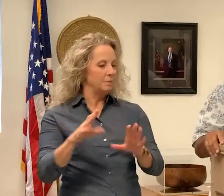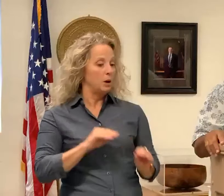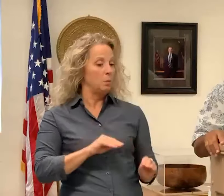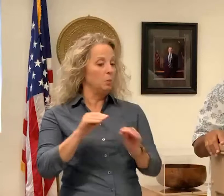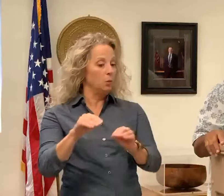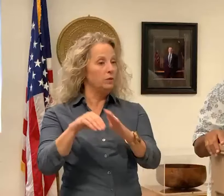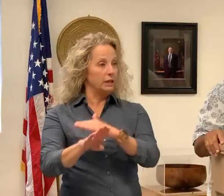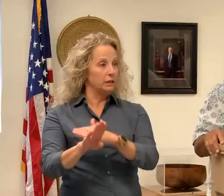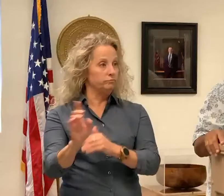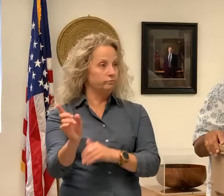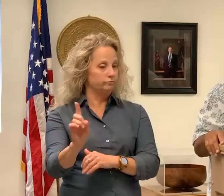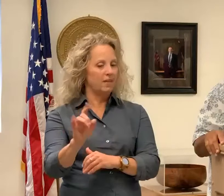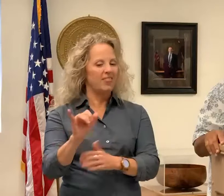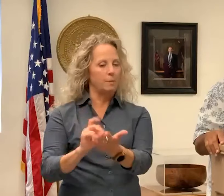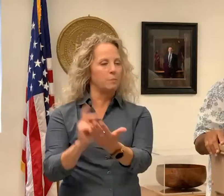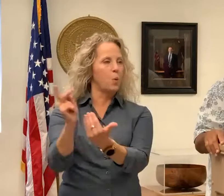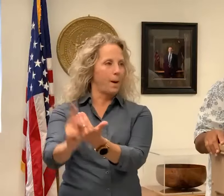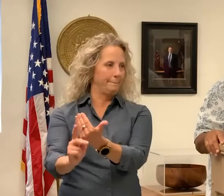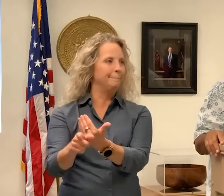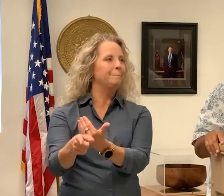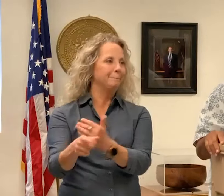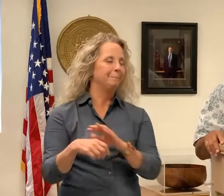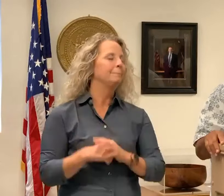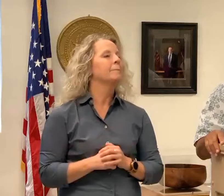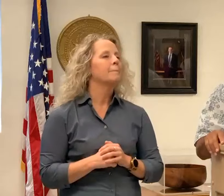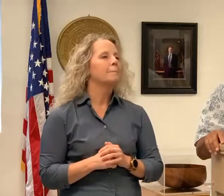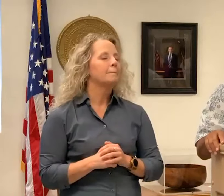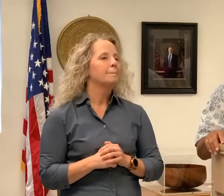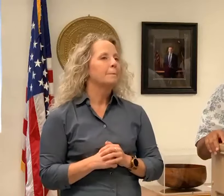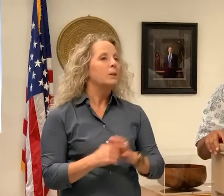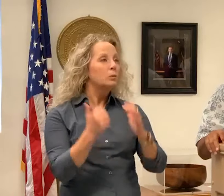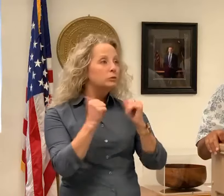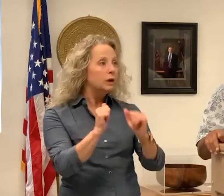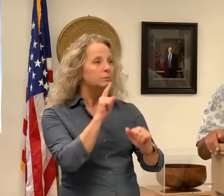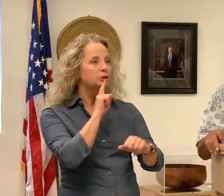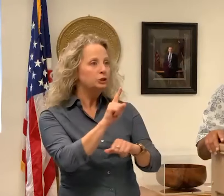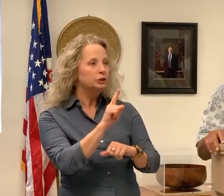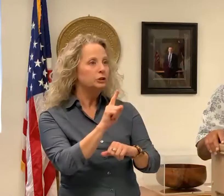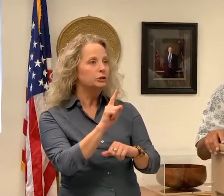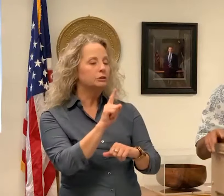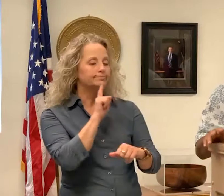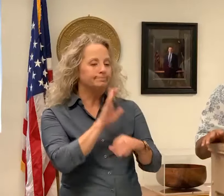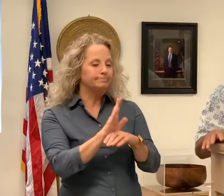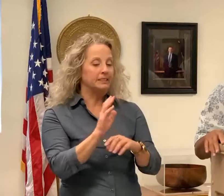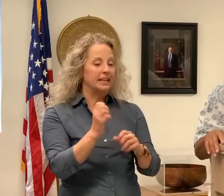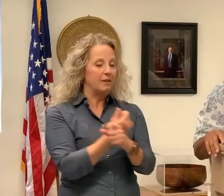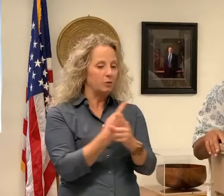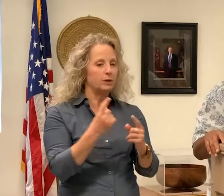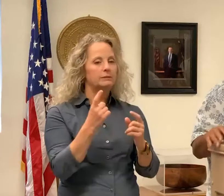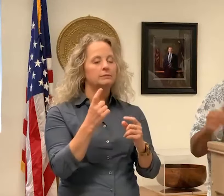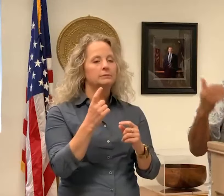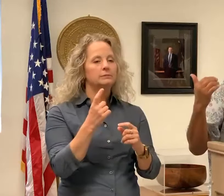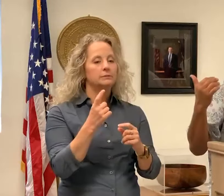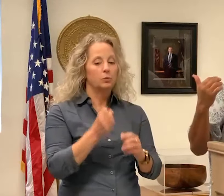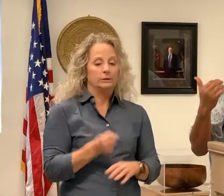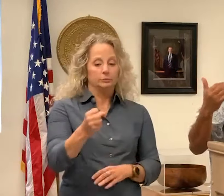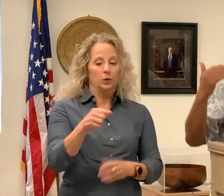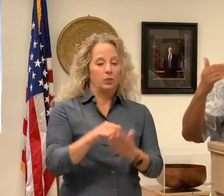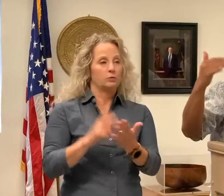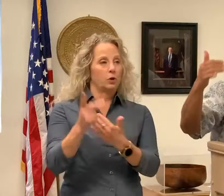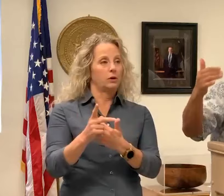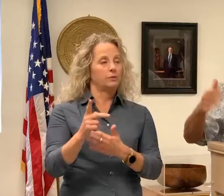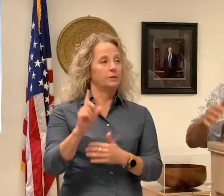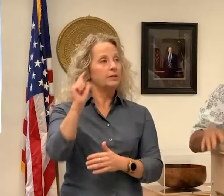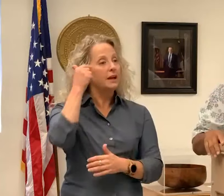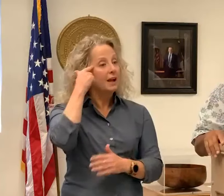moved into the program, and you know, we're trying to make sure that as many people as we can, we put in those programs. And as the governor said